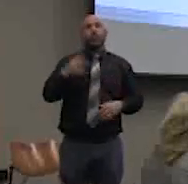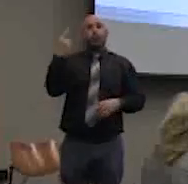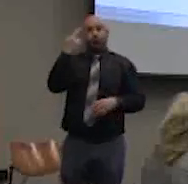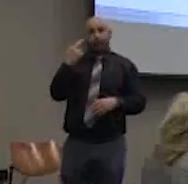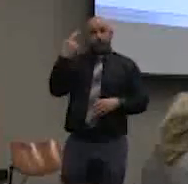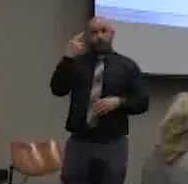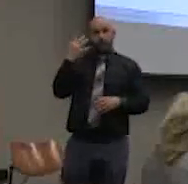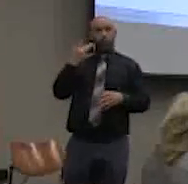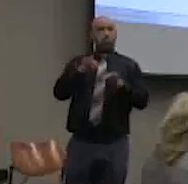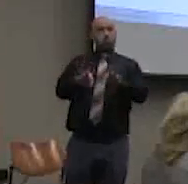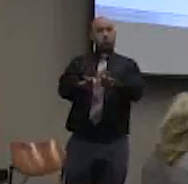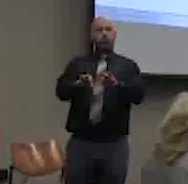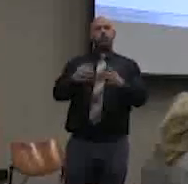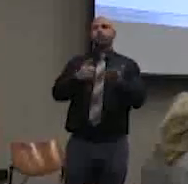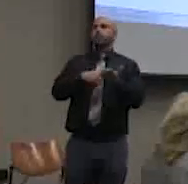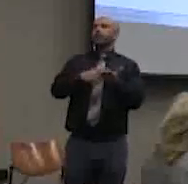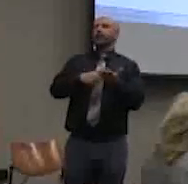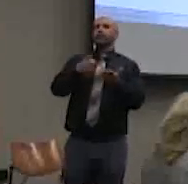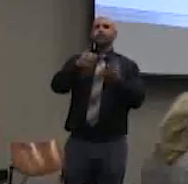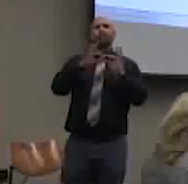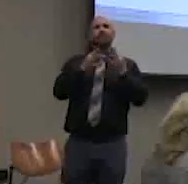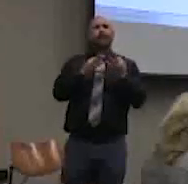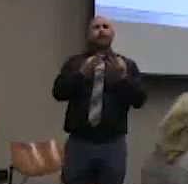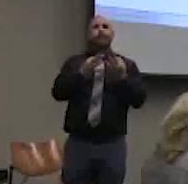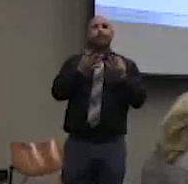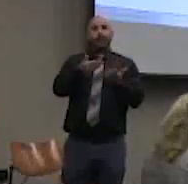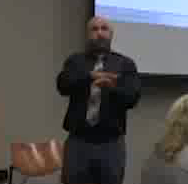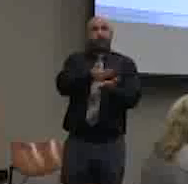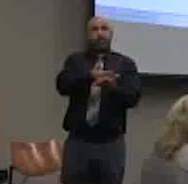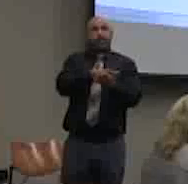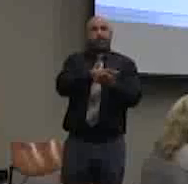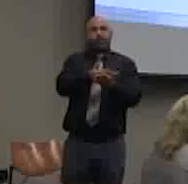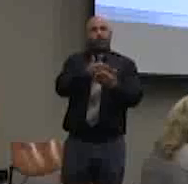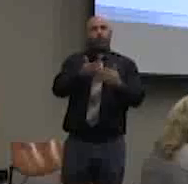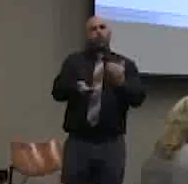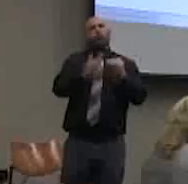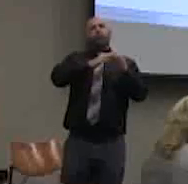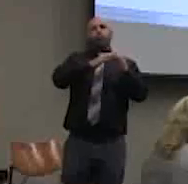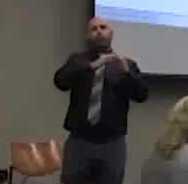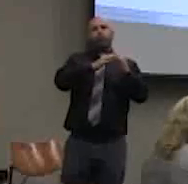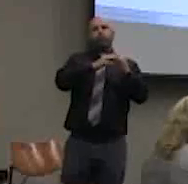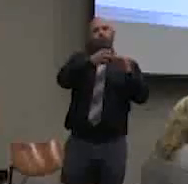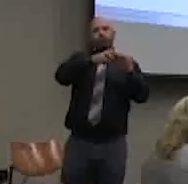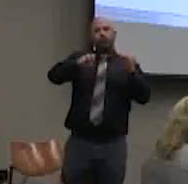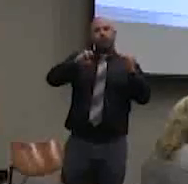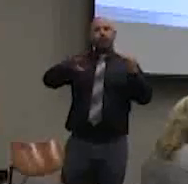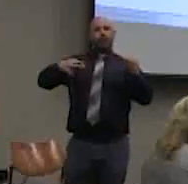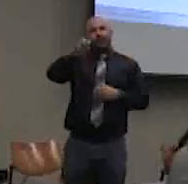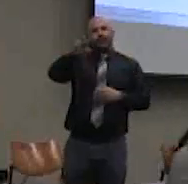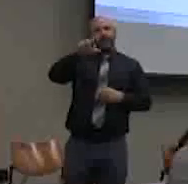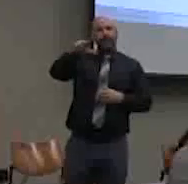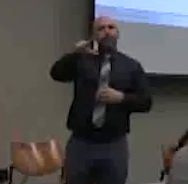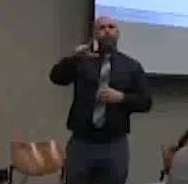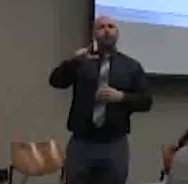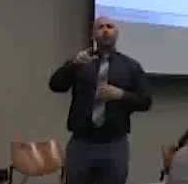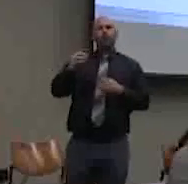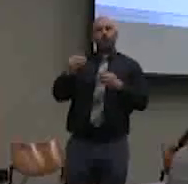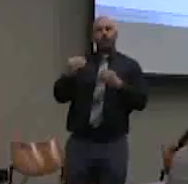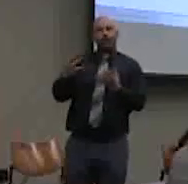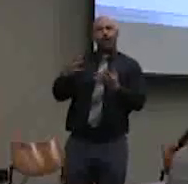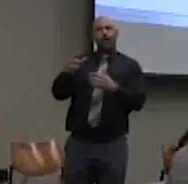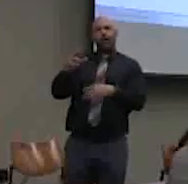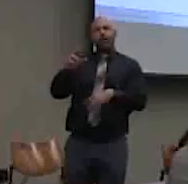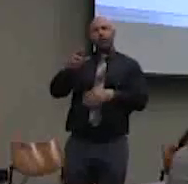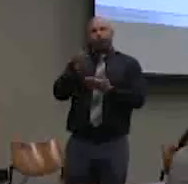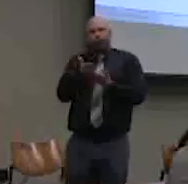families have, their income has improved and they've moved that eligibility, which is great news for Louisiana families. To be the leaders, to be